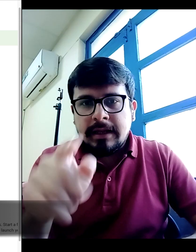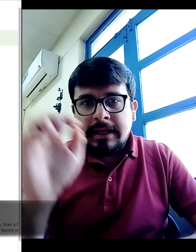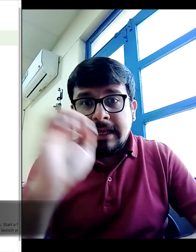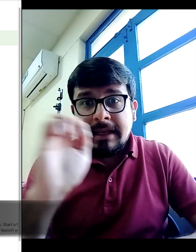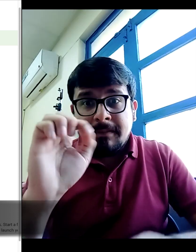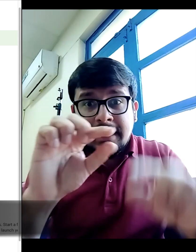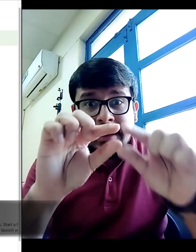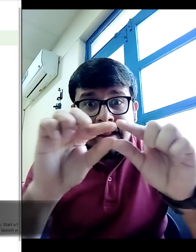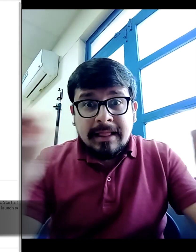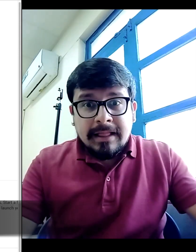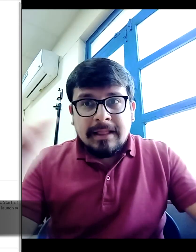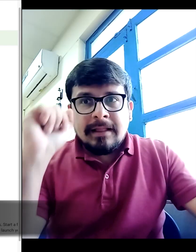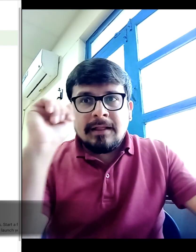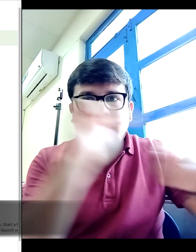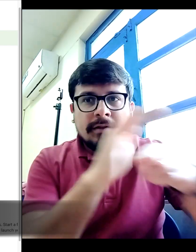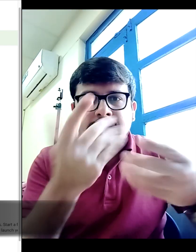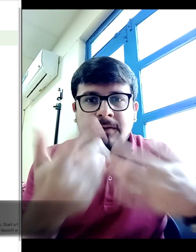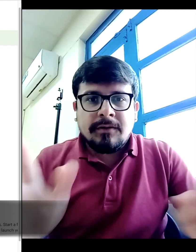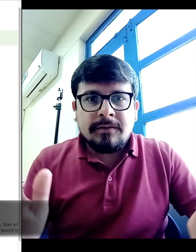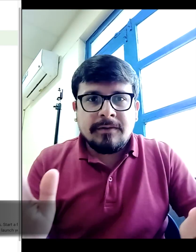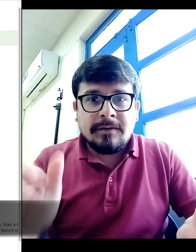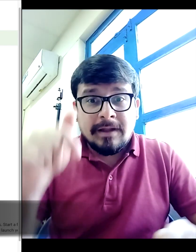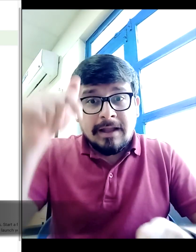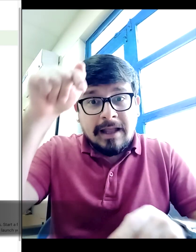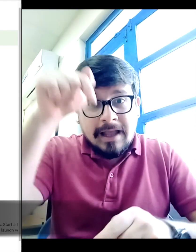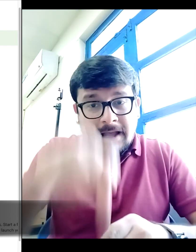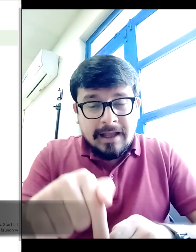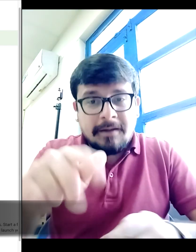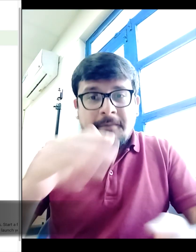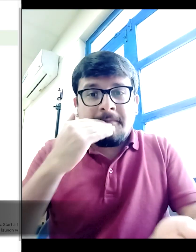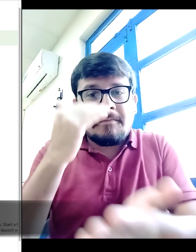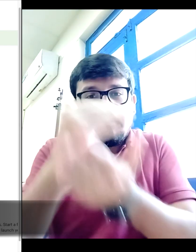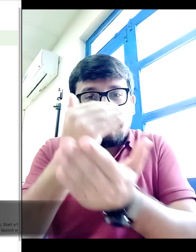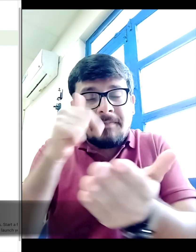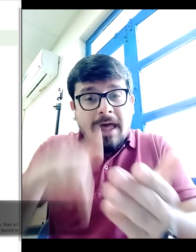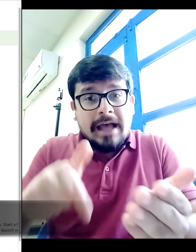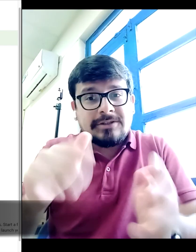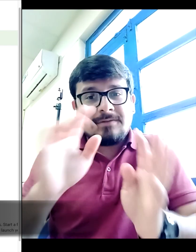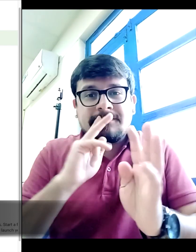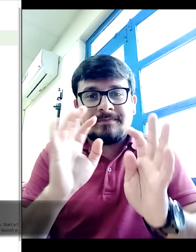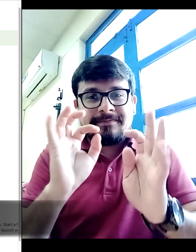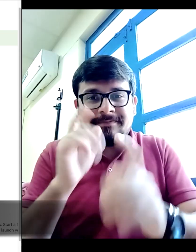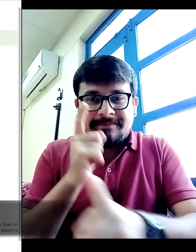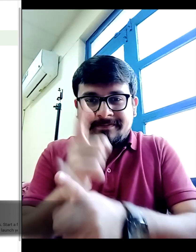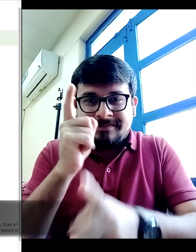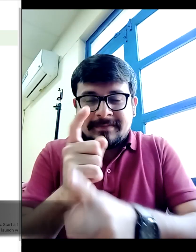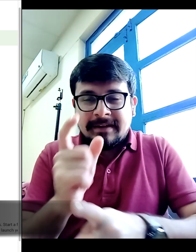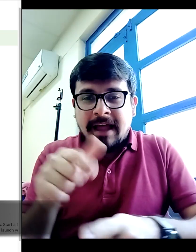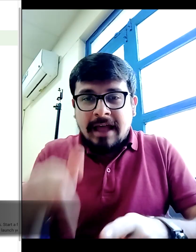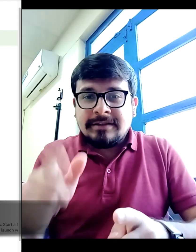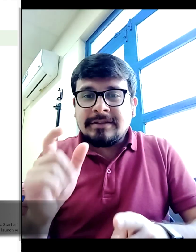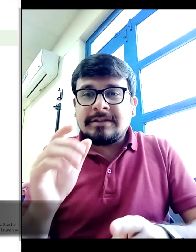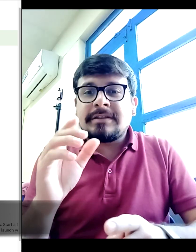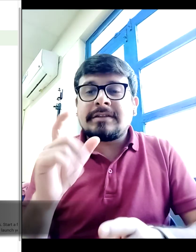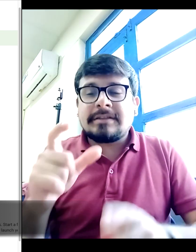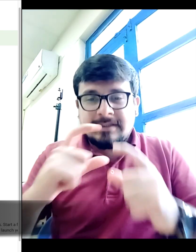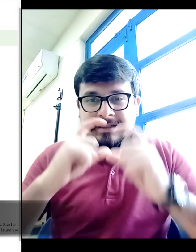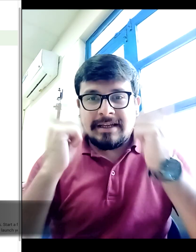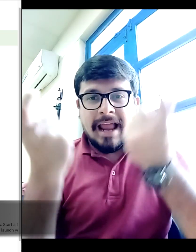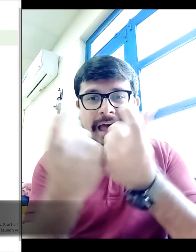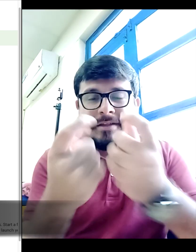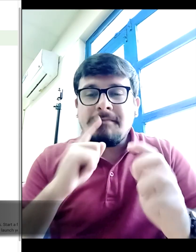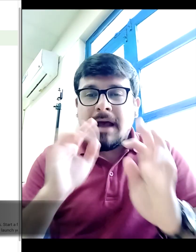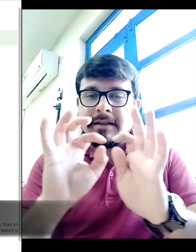logo. If I press download, it tells me that my logo has been sent